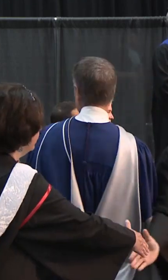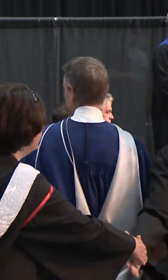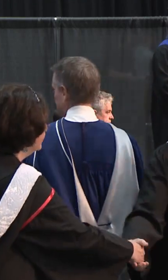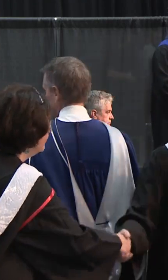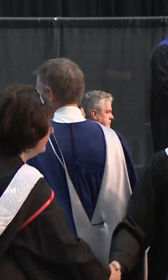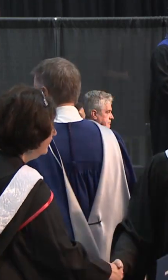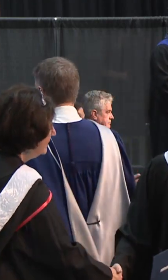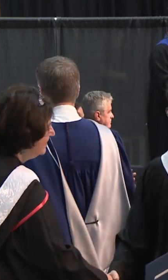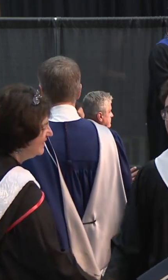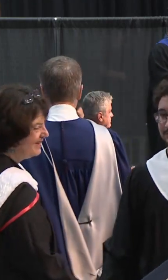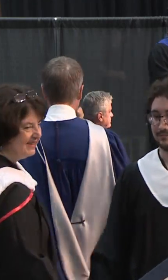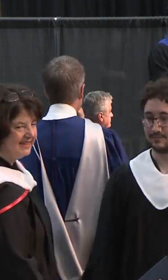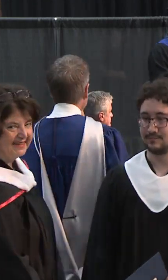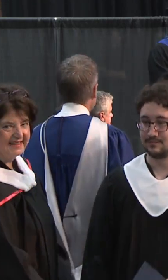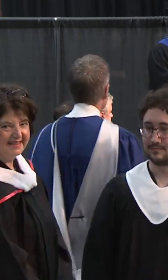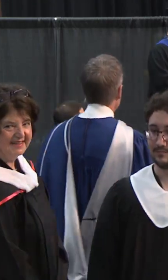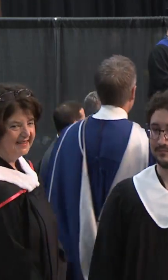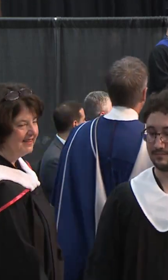Justin DeVoe.